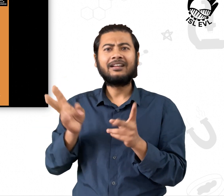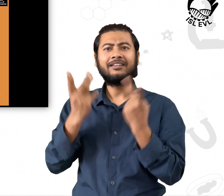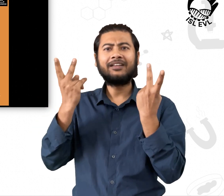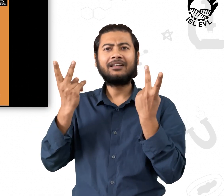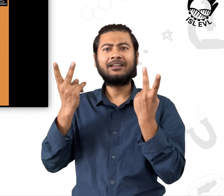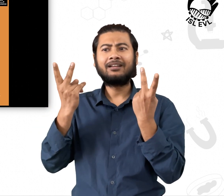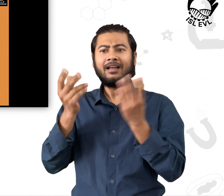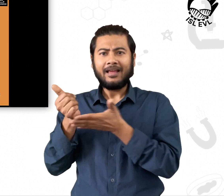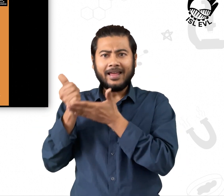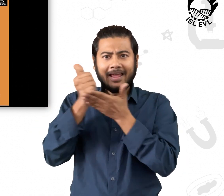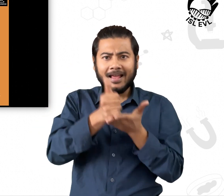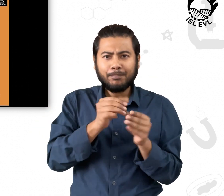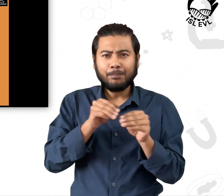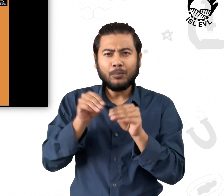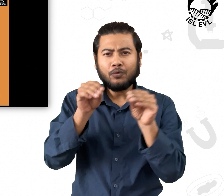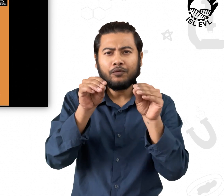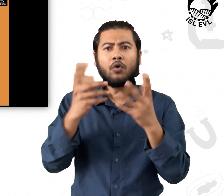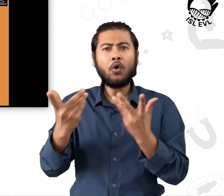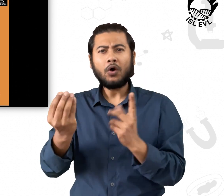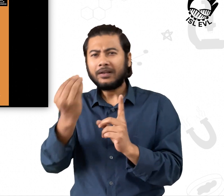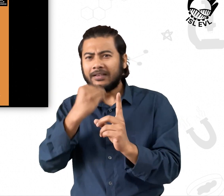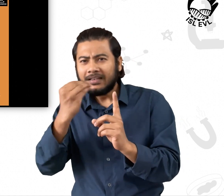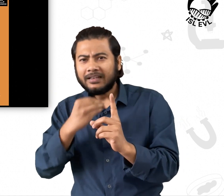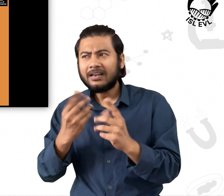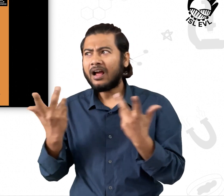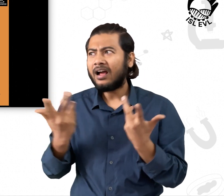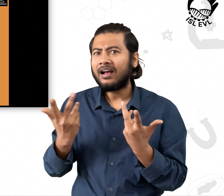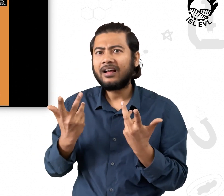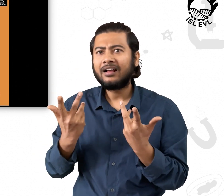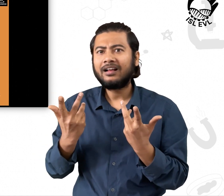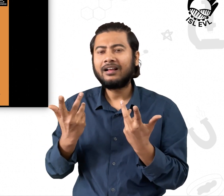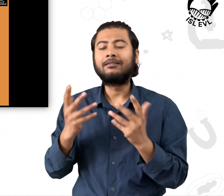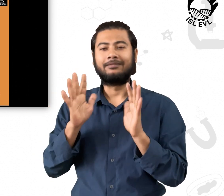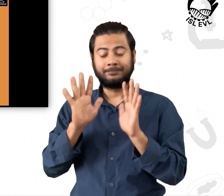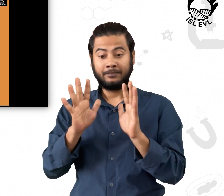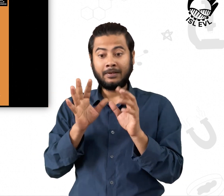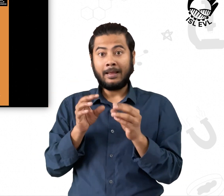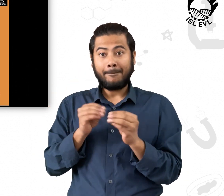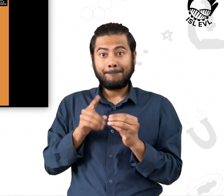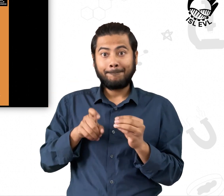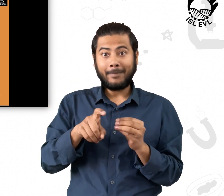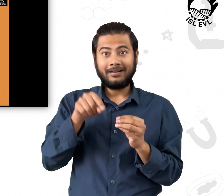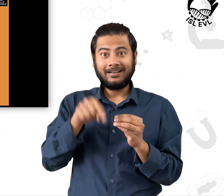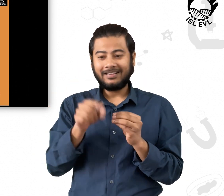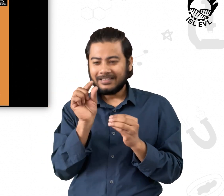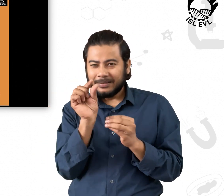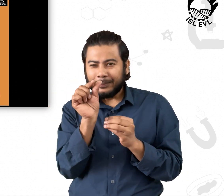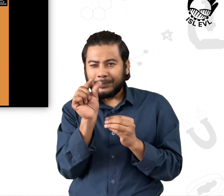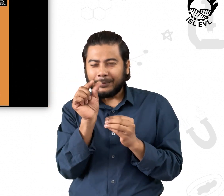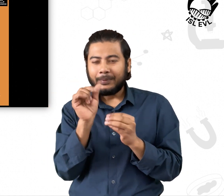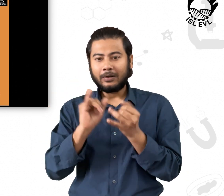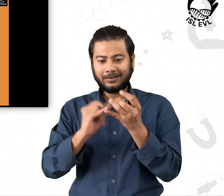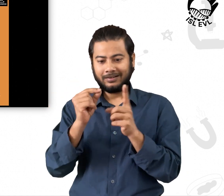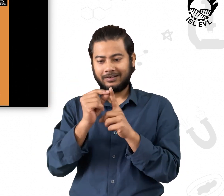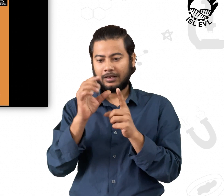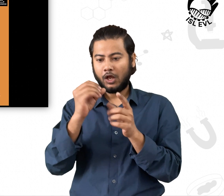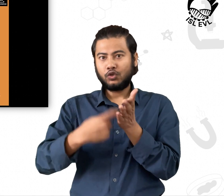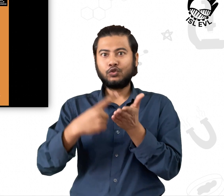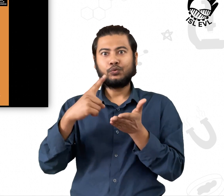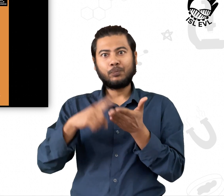hitch a ride. Now you say that the spores get eaten? Haha, don't worry, don't worry. So bacteria produces